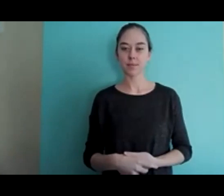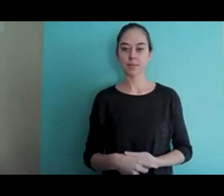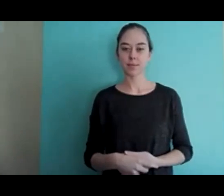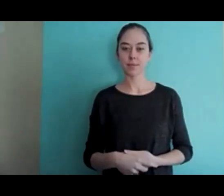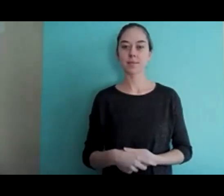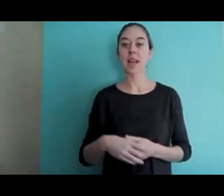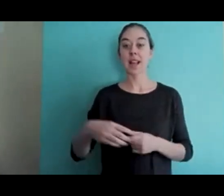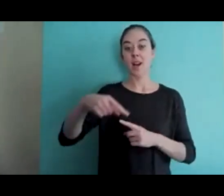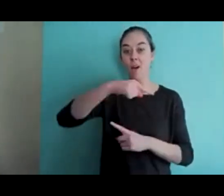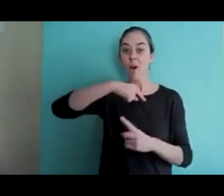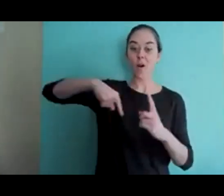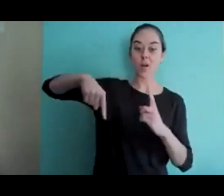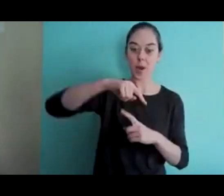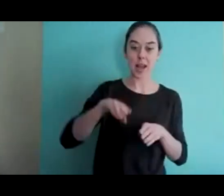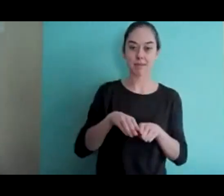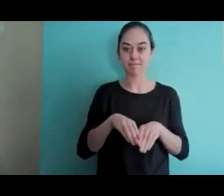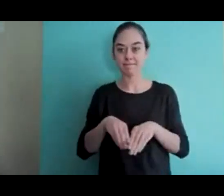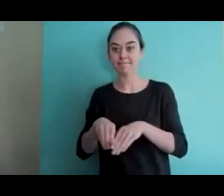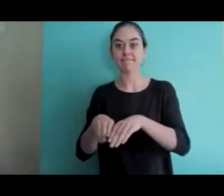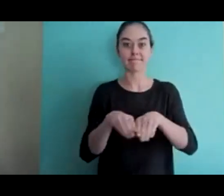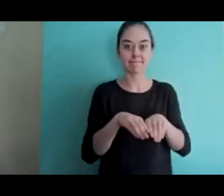And back the other way.